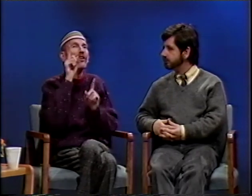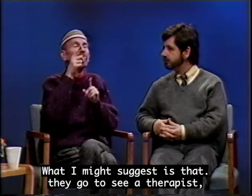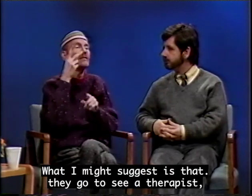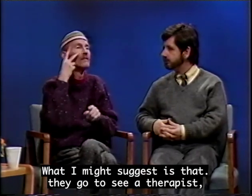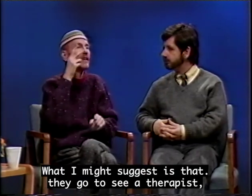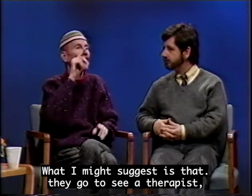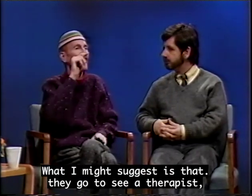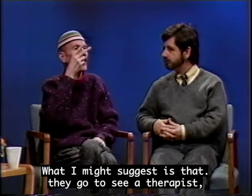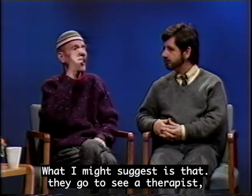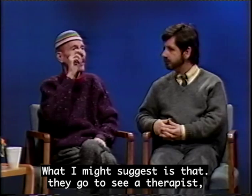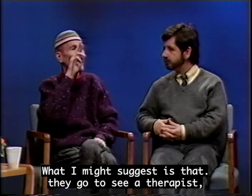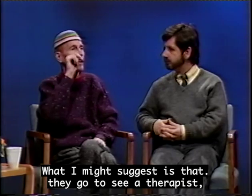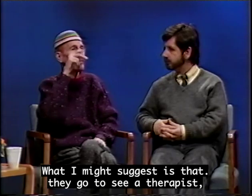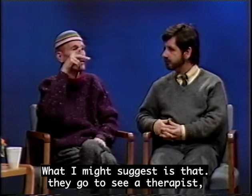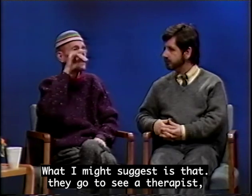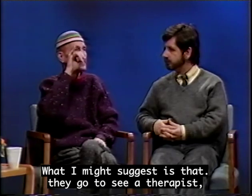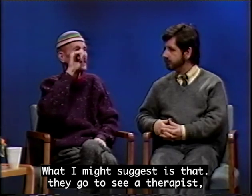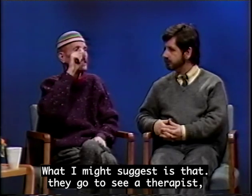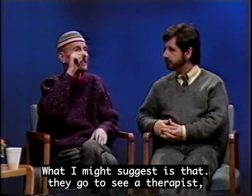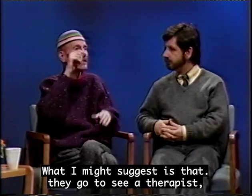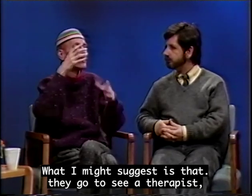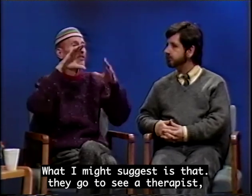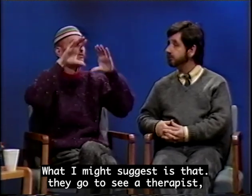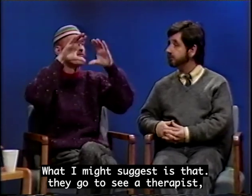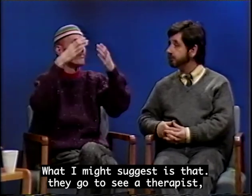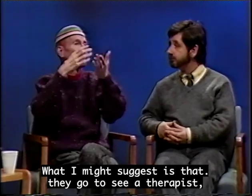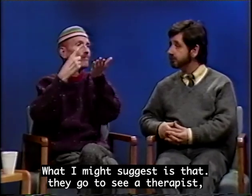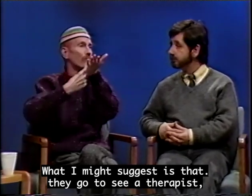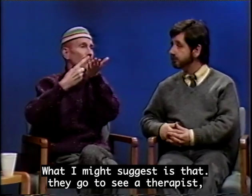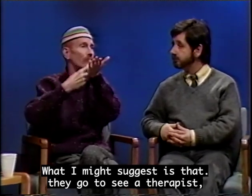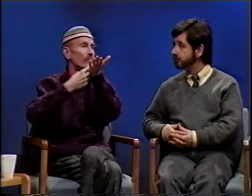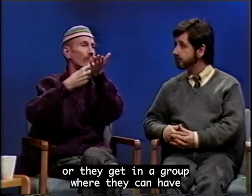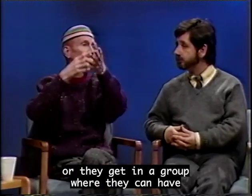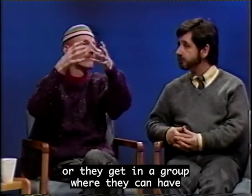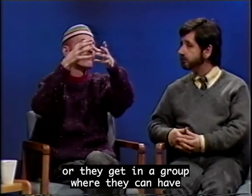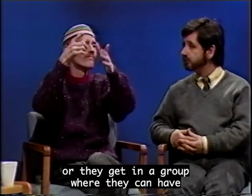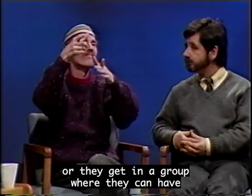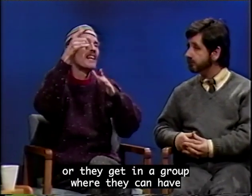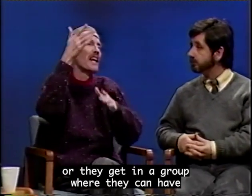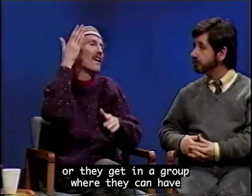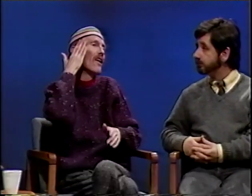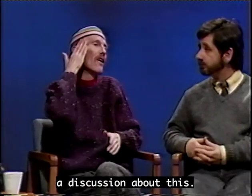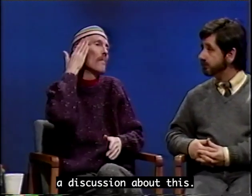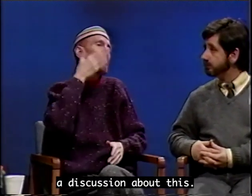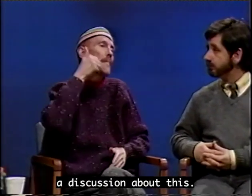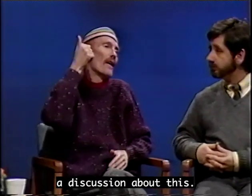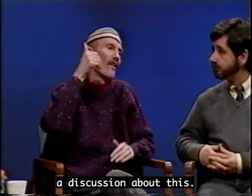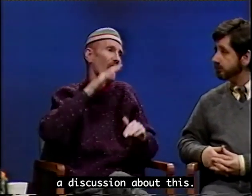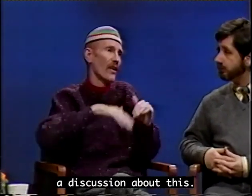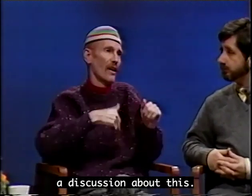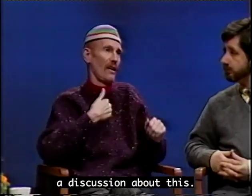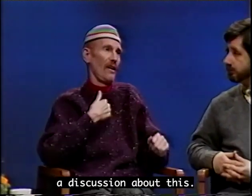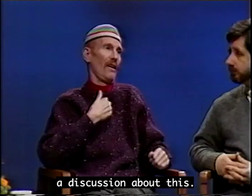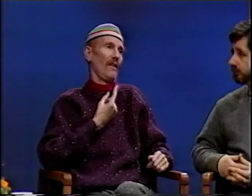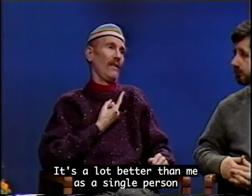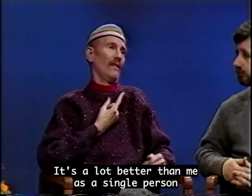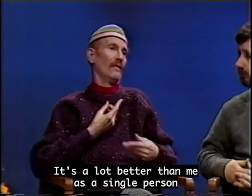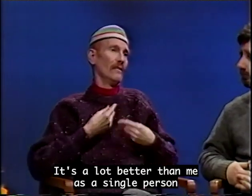What I might suggest is that they go to see a therapist, or they get in a group where they can have a discussion about this. It's a lot better